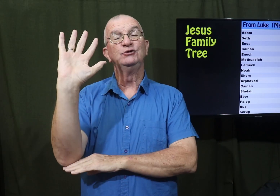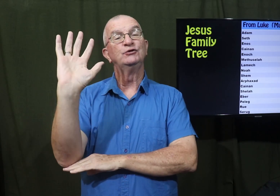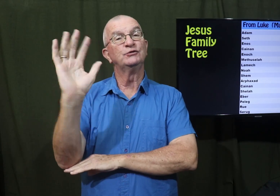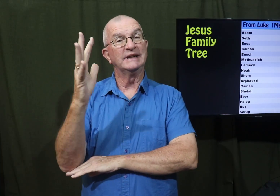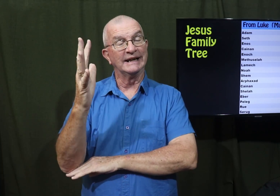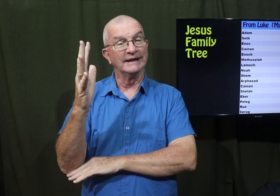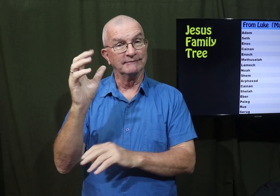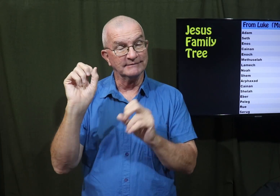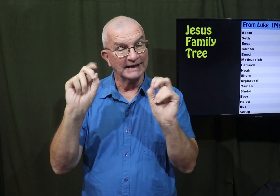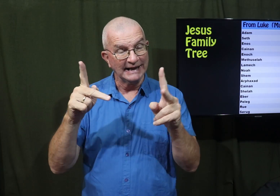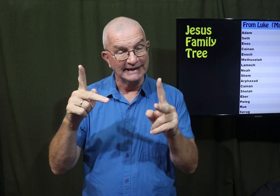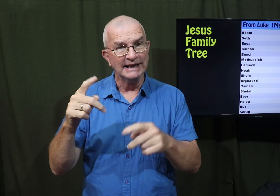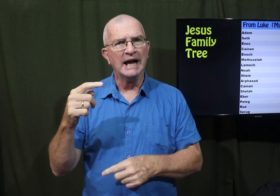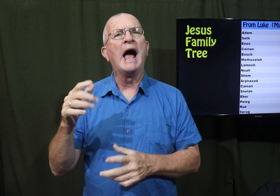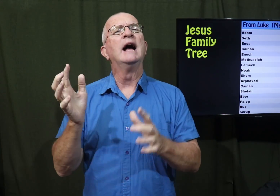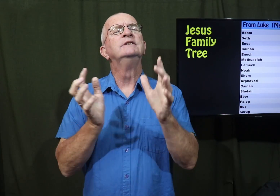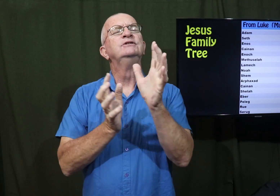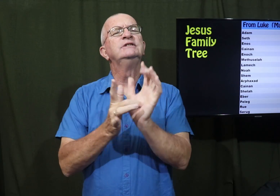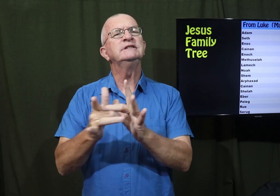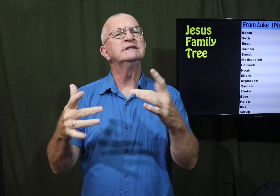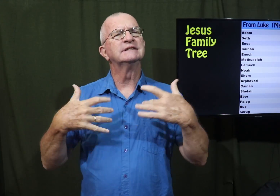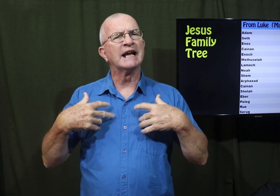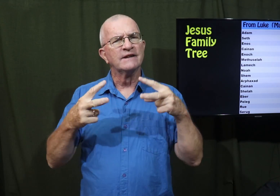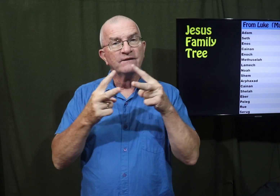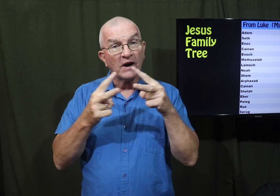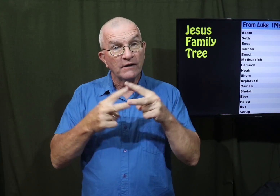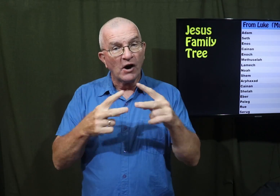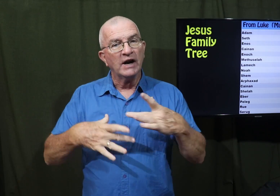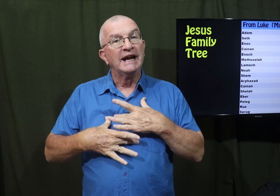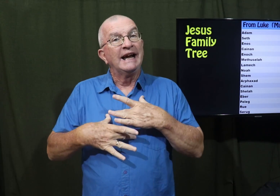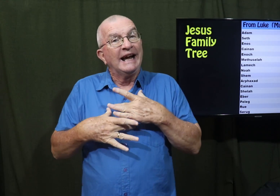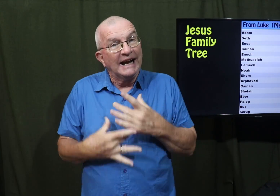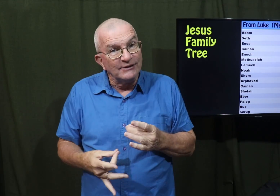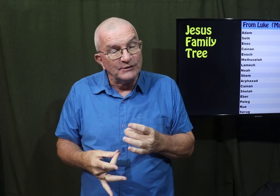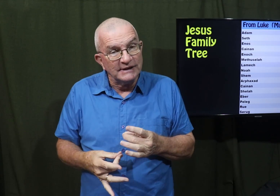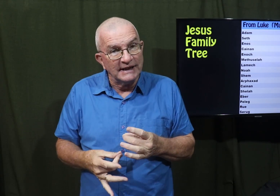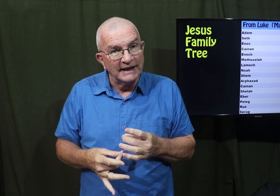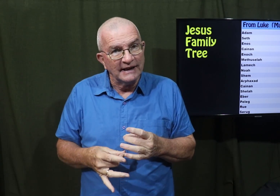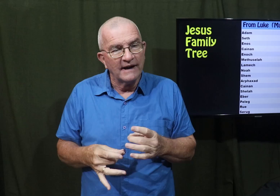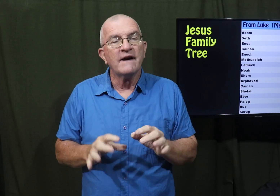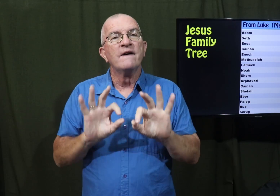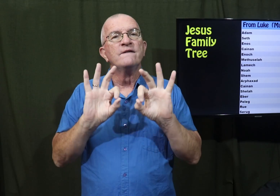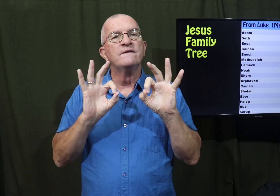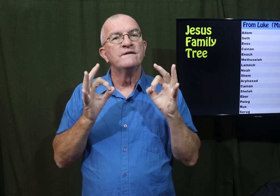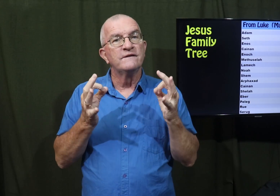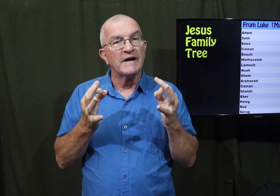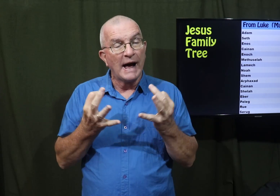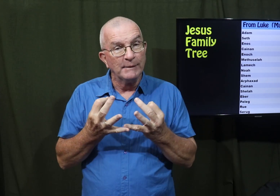tree. Okay? Now, Jesus has a very interesting family tree.